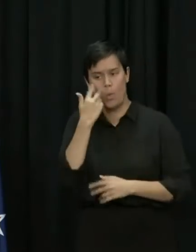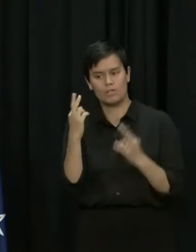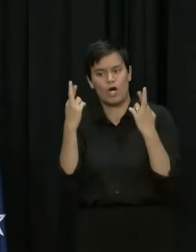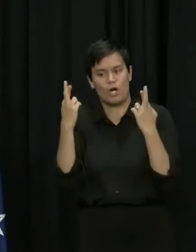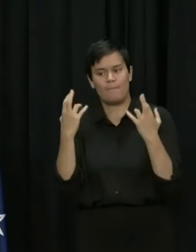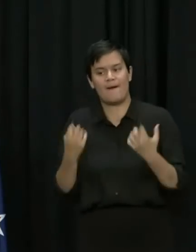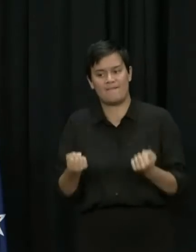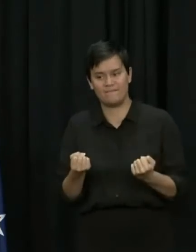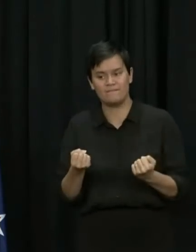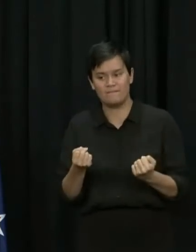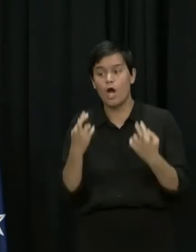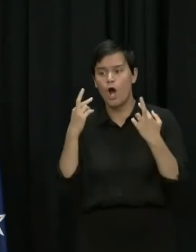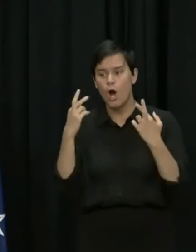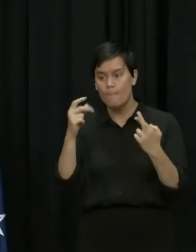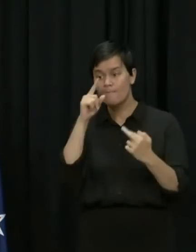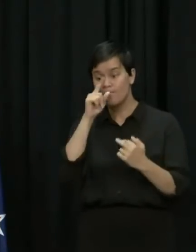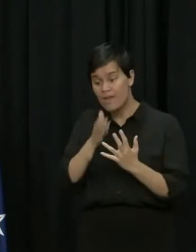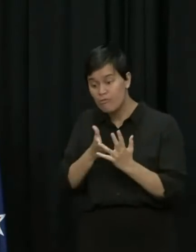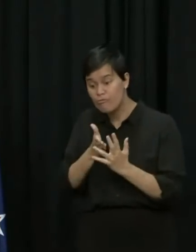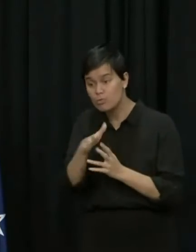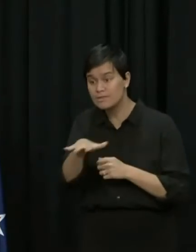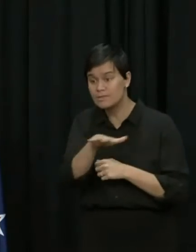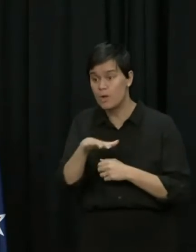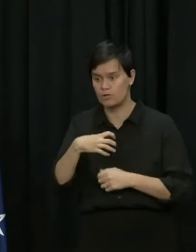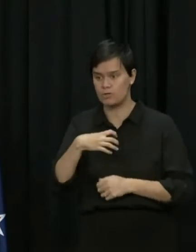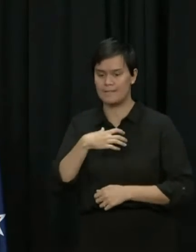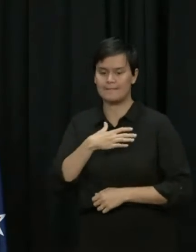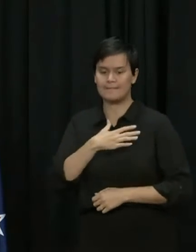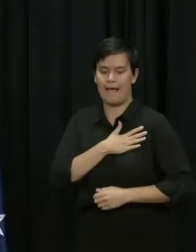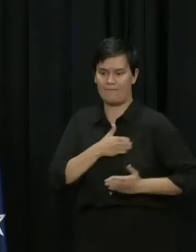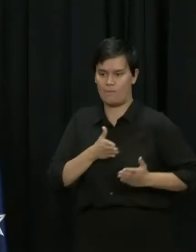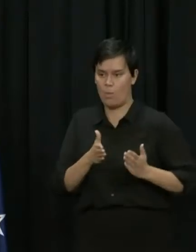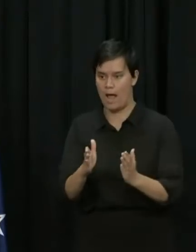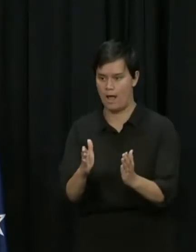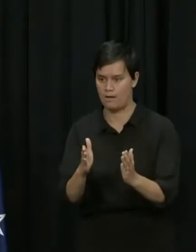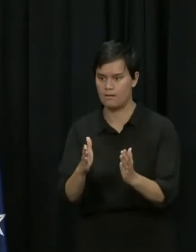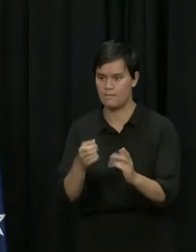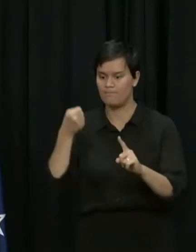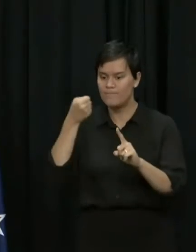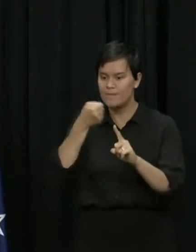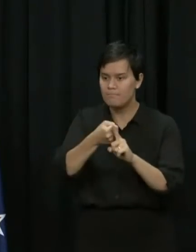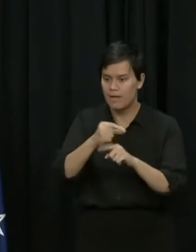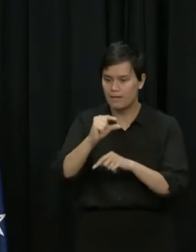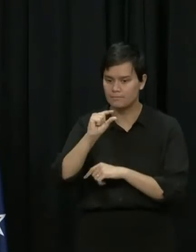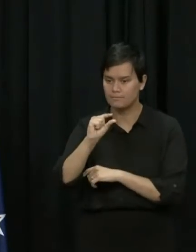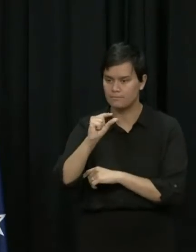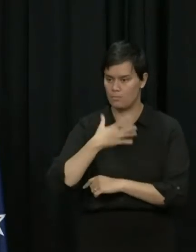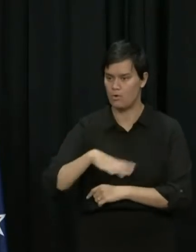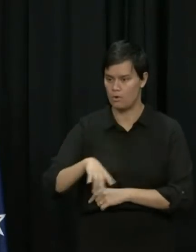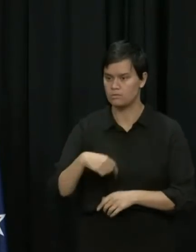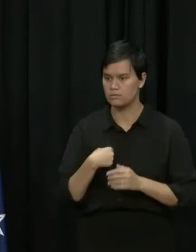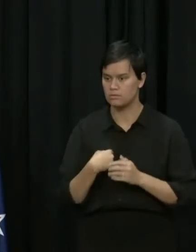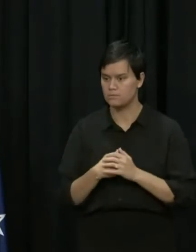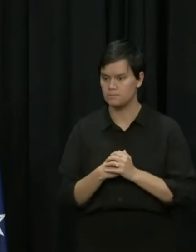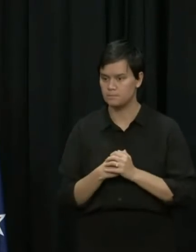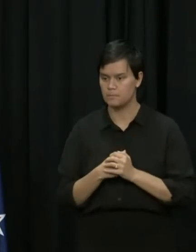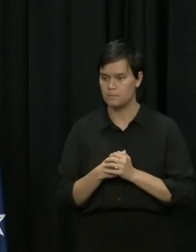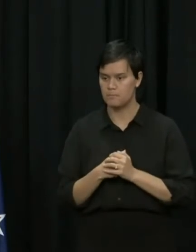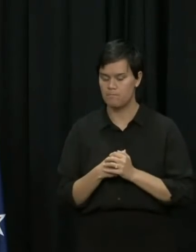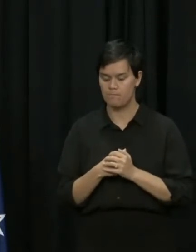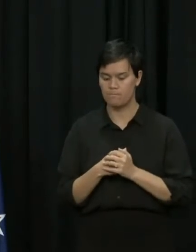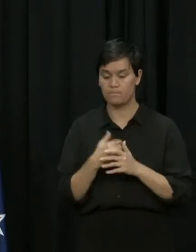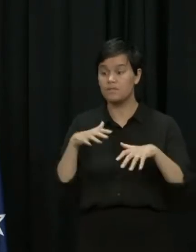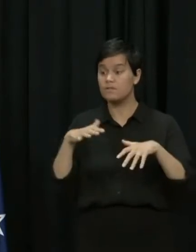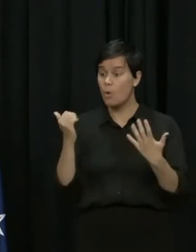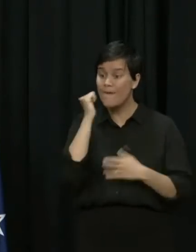get ourselves through this safely with as little impact as possible, which is why I flagged we will take seriously those 24-hour